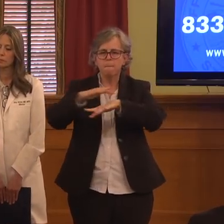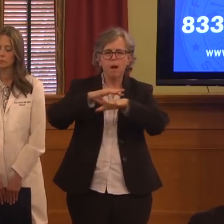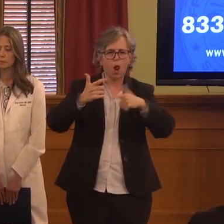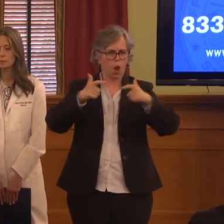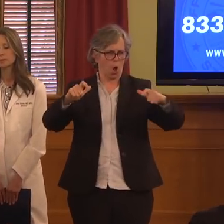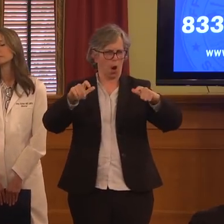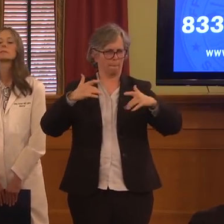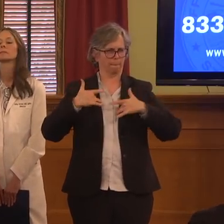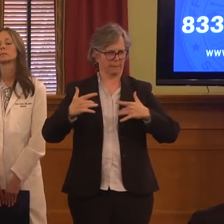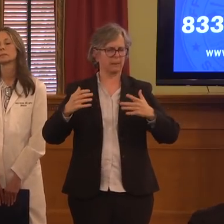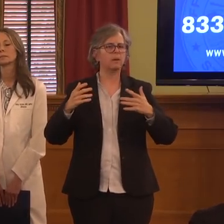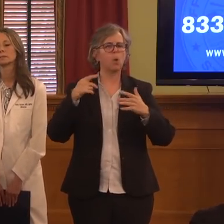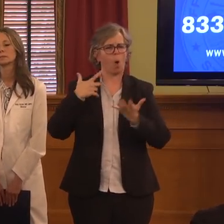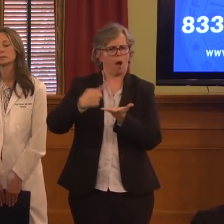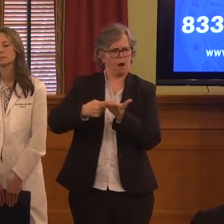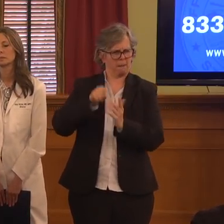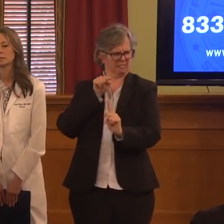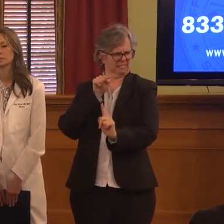will be signing an order